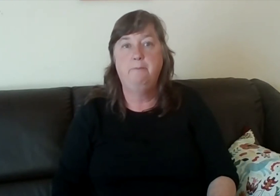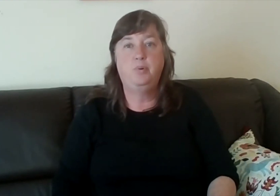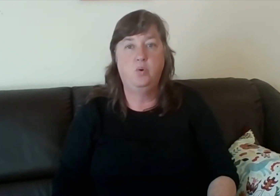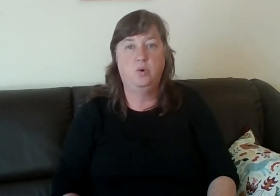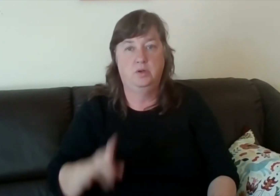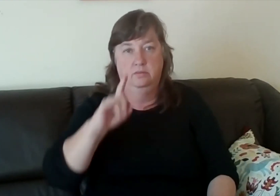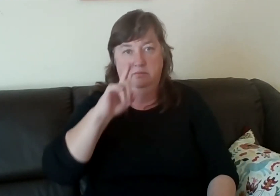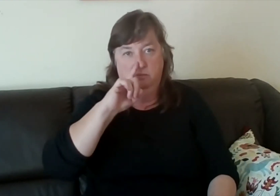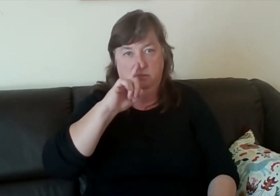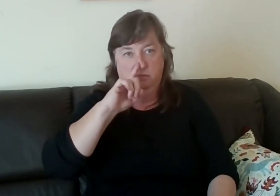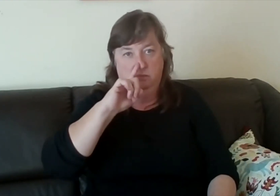Bored.